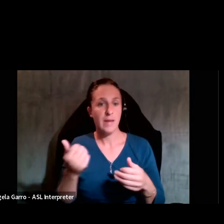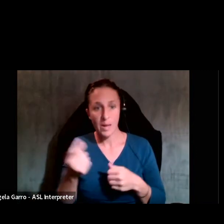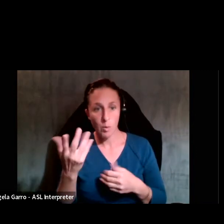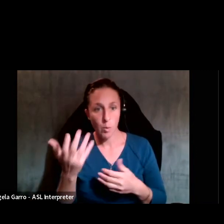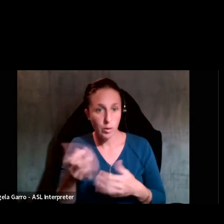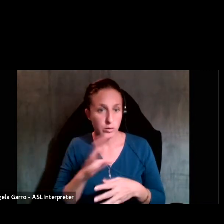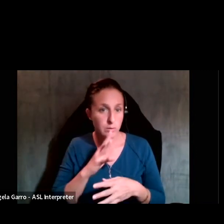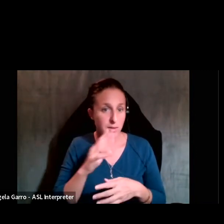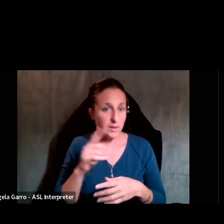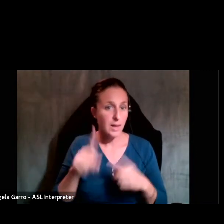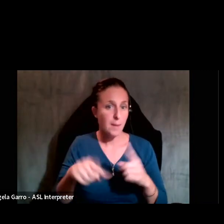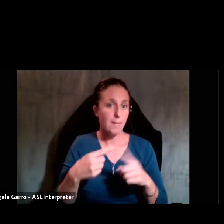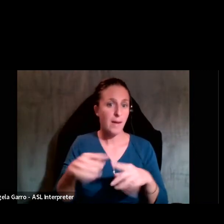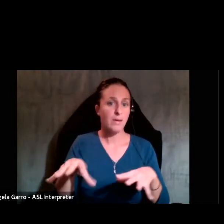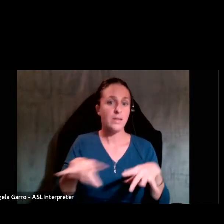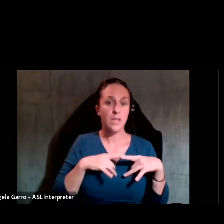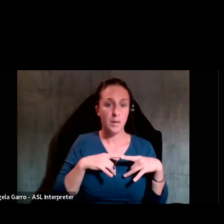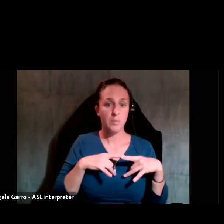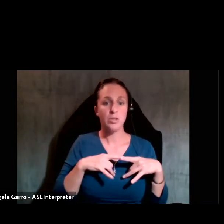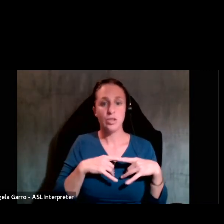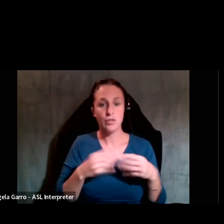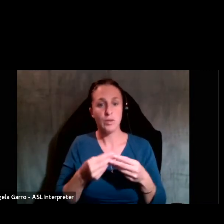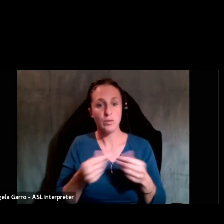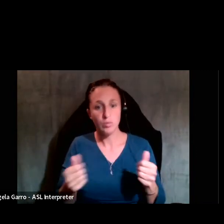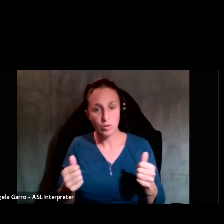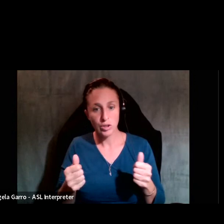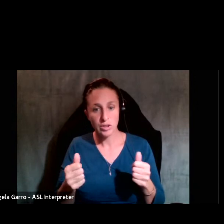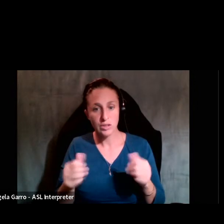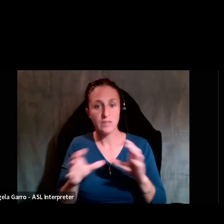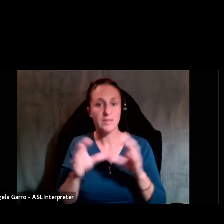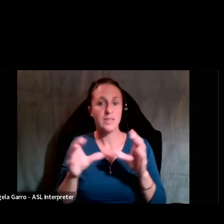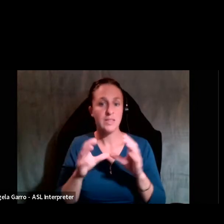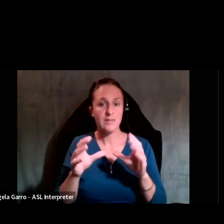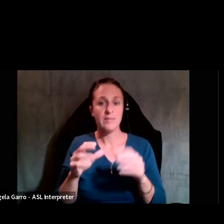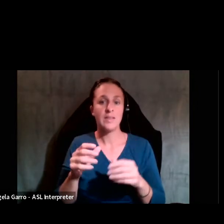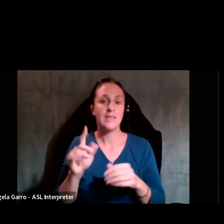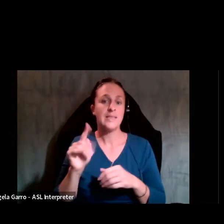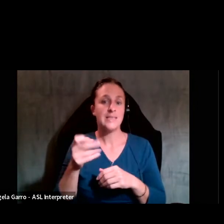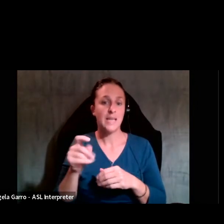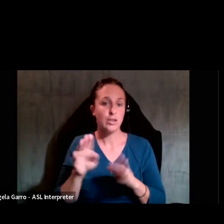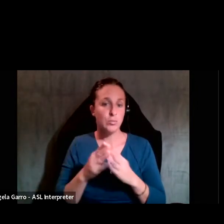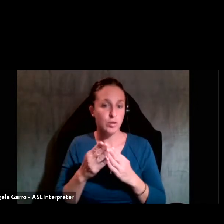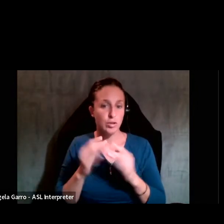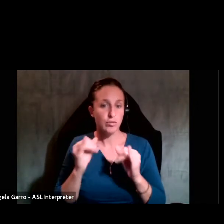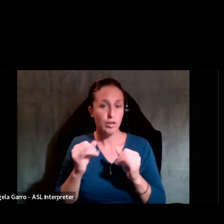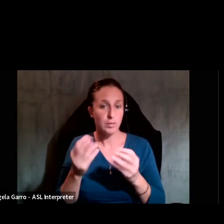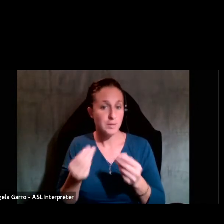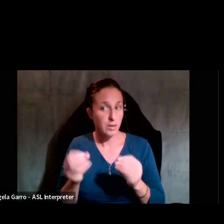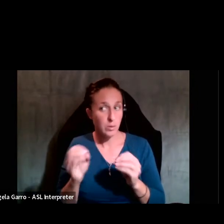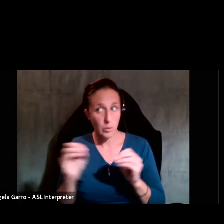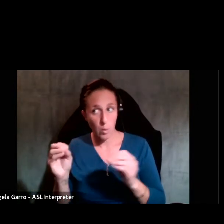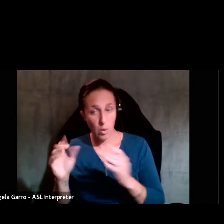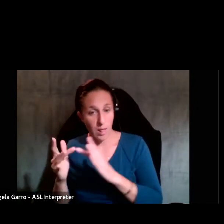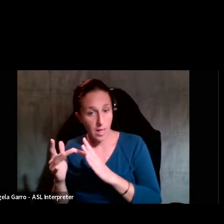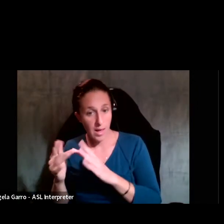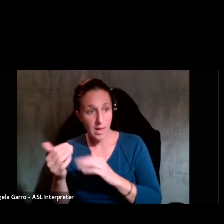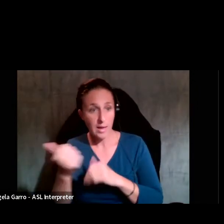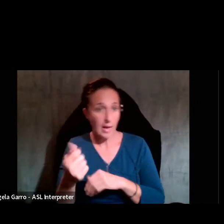the adoption of resolution and certification of textbooks and instructional materials. There's Anyone? none. There's none online. Anyone in the